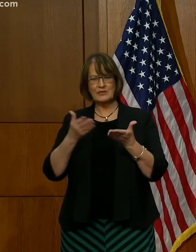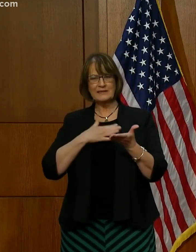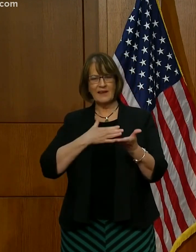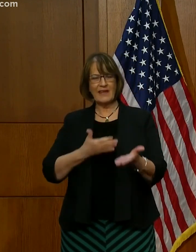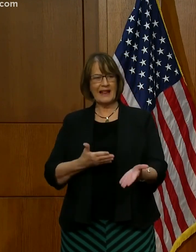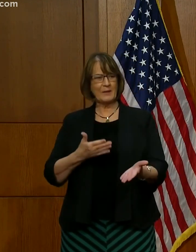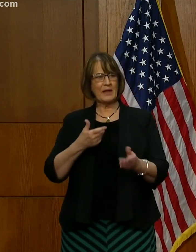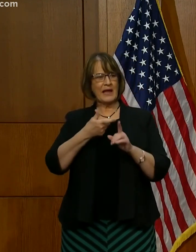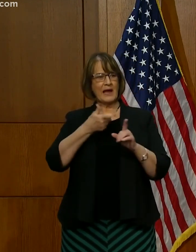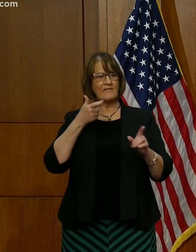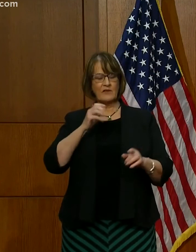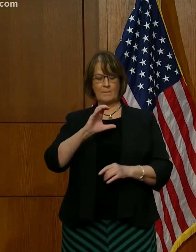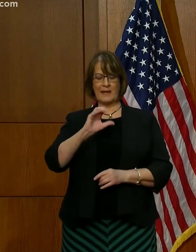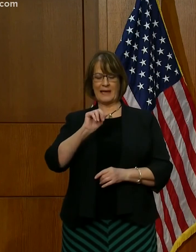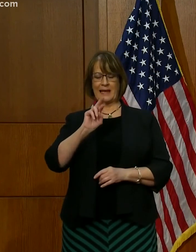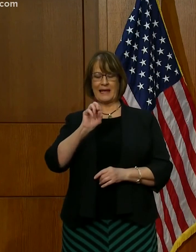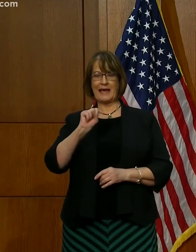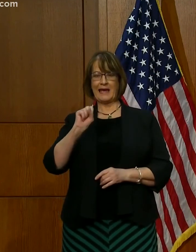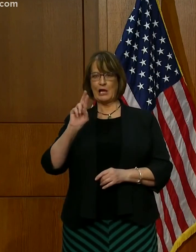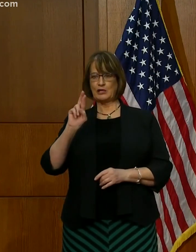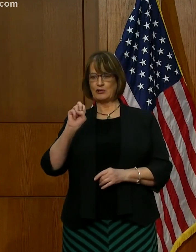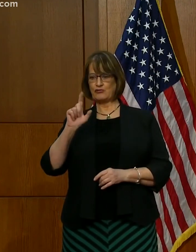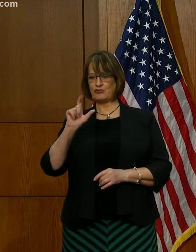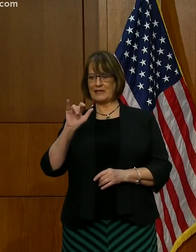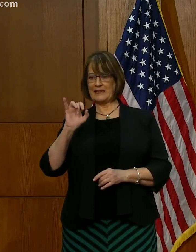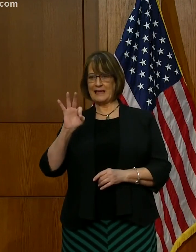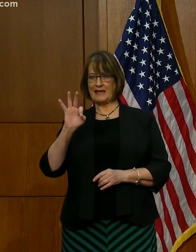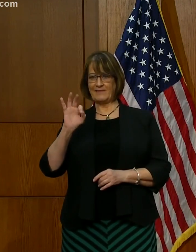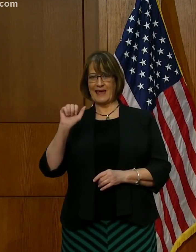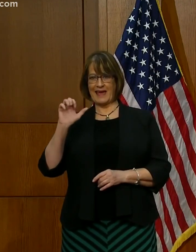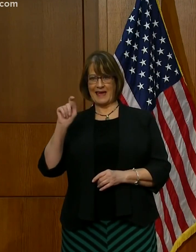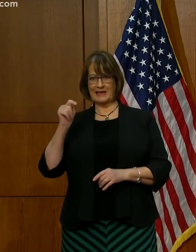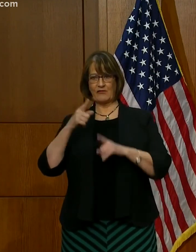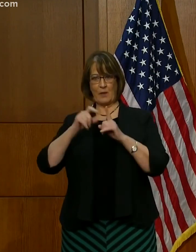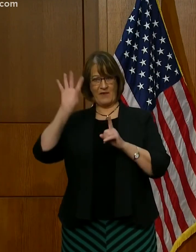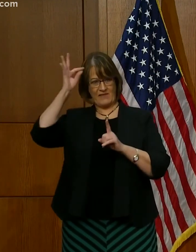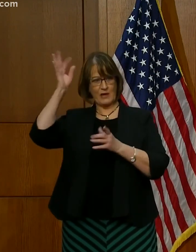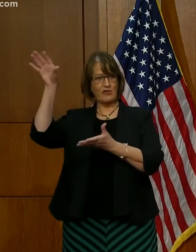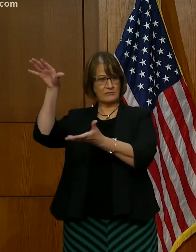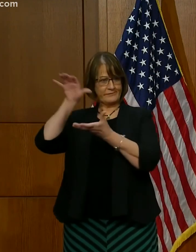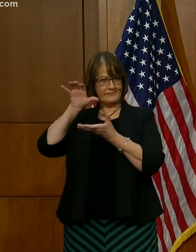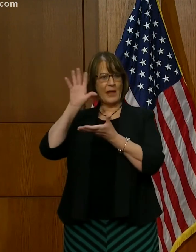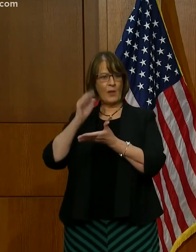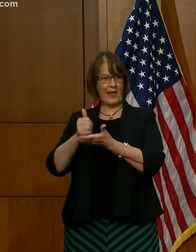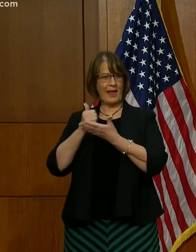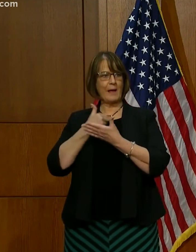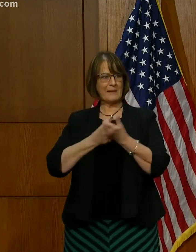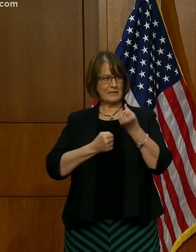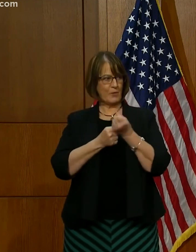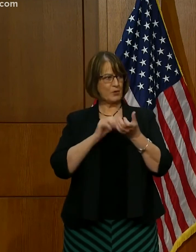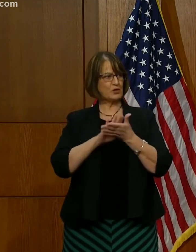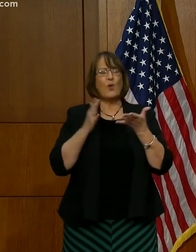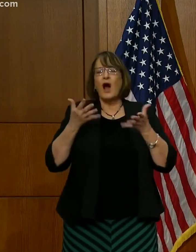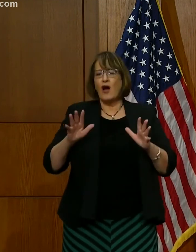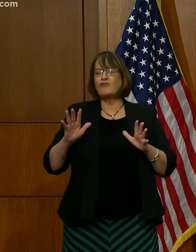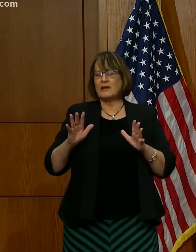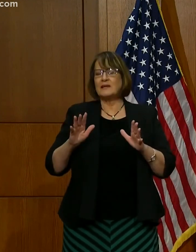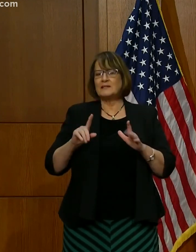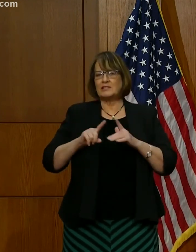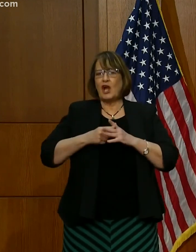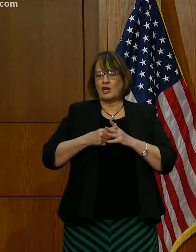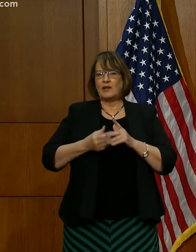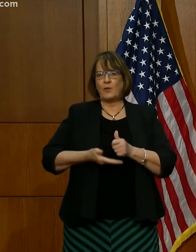all, through the CARES Relief Act, we have funding through that, which will help support our schools. It already has,